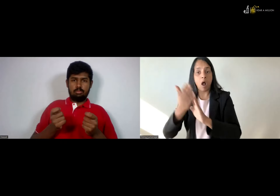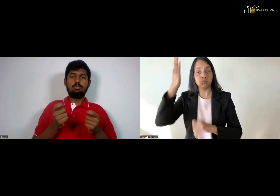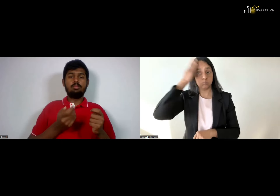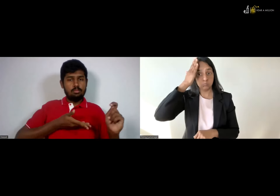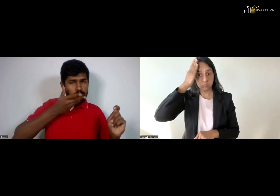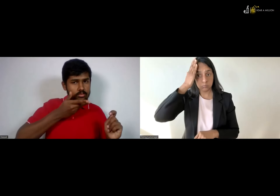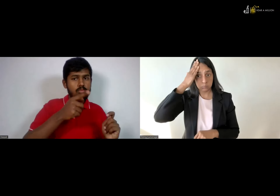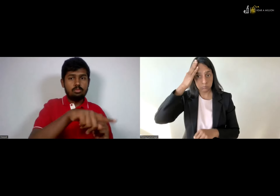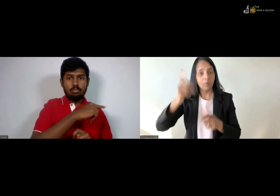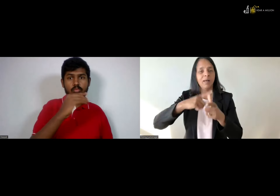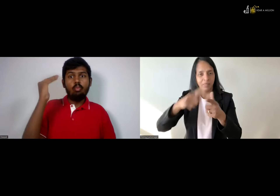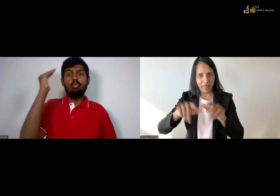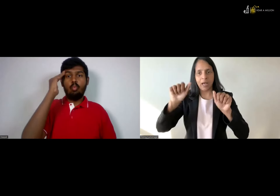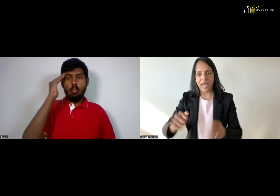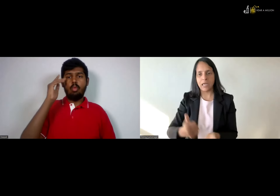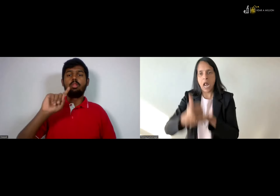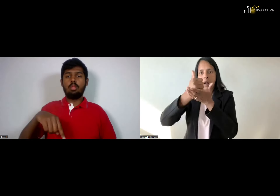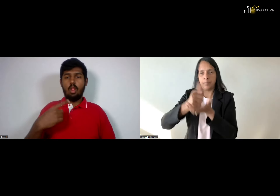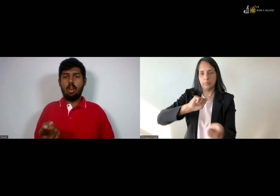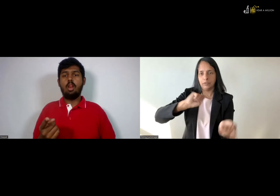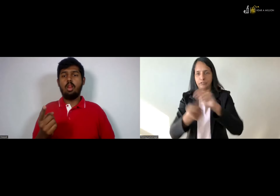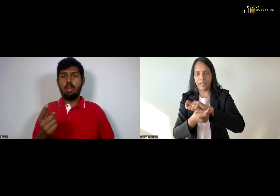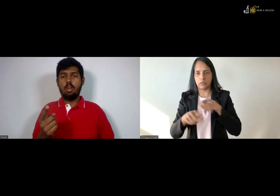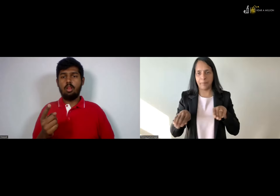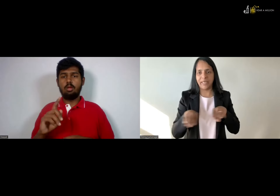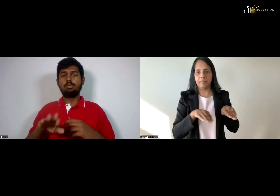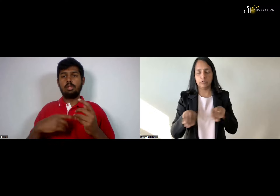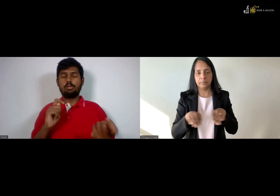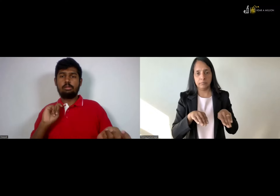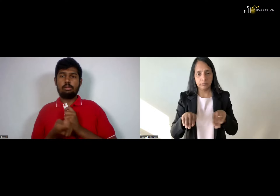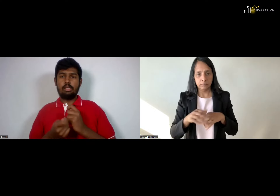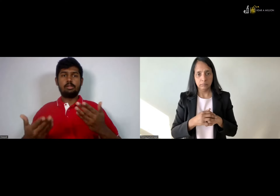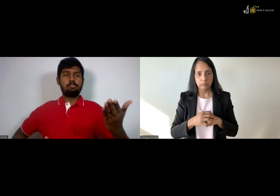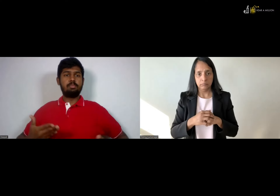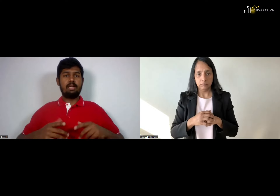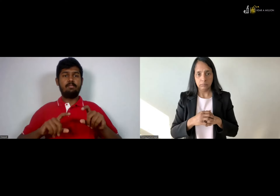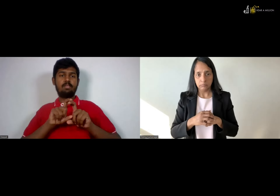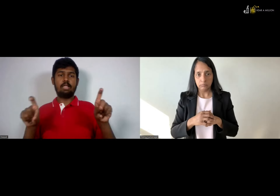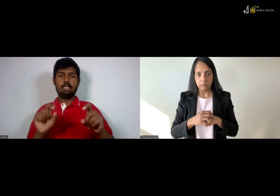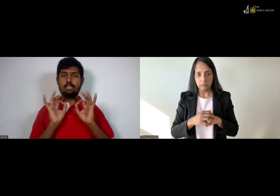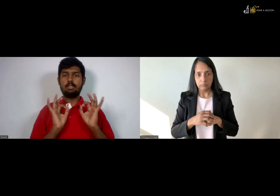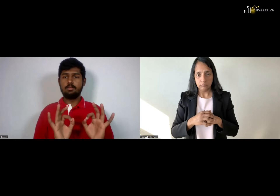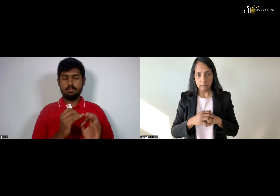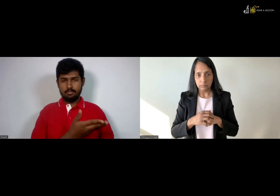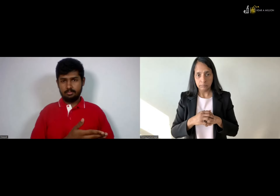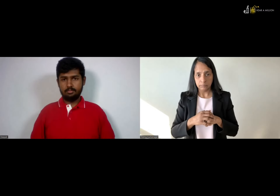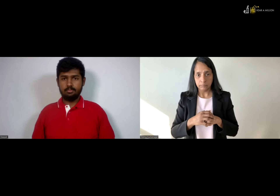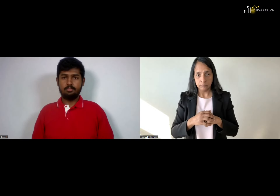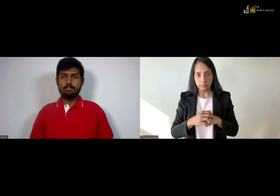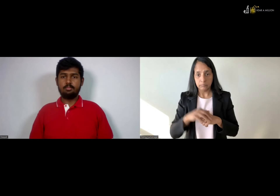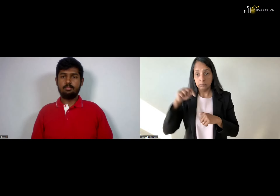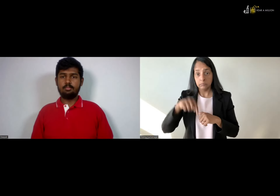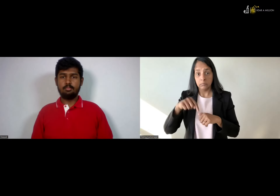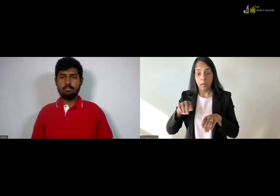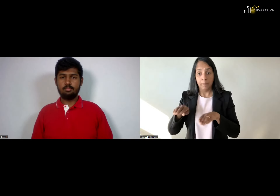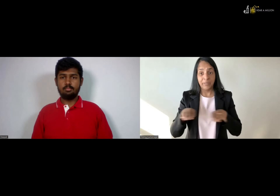need to control on yourself, don't smoke much, don't drink much. So that's how they will know, and they might change